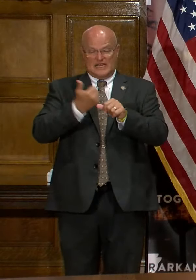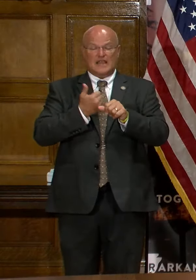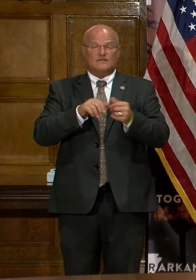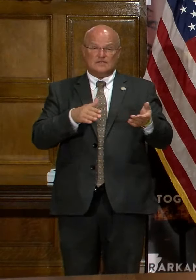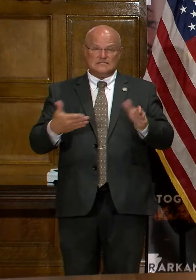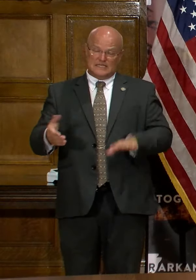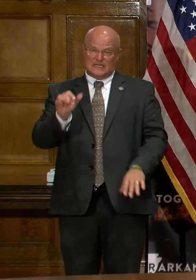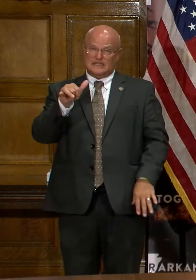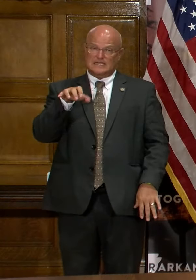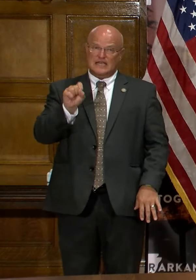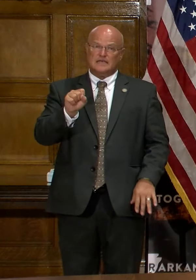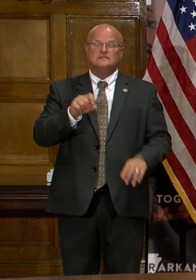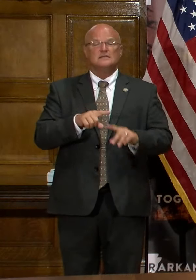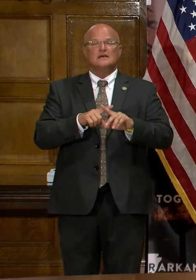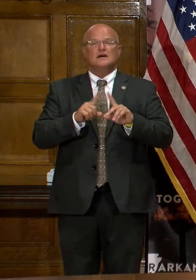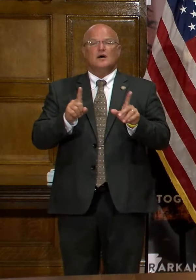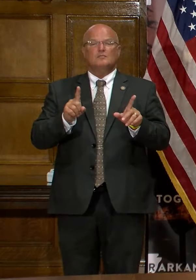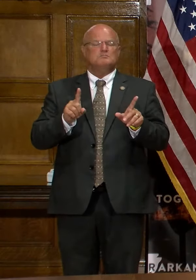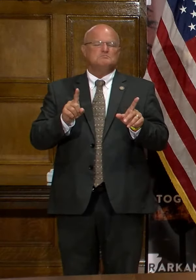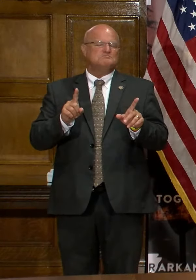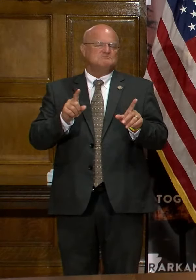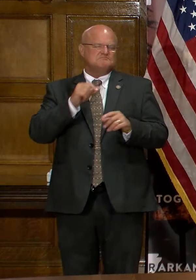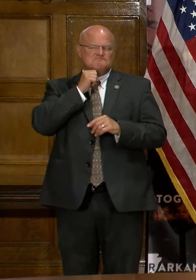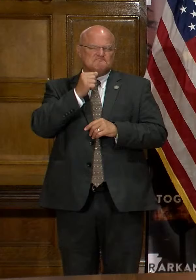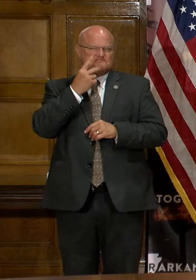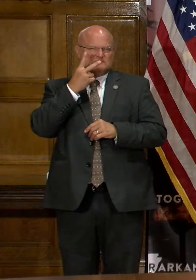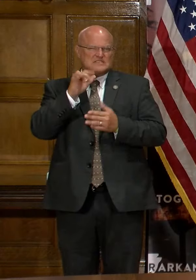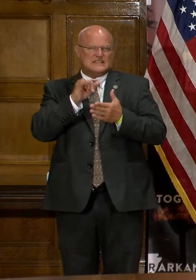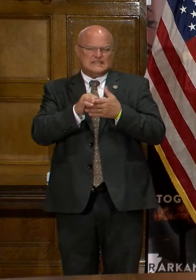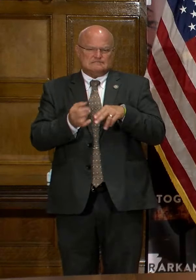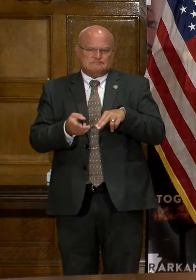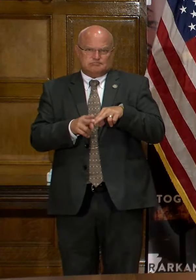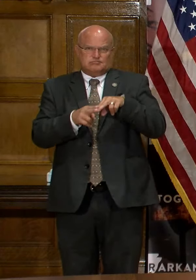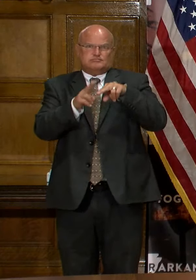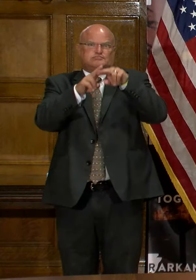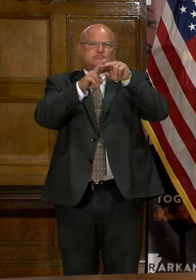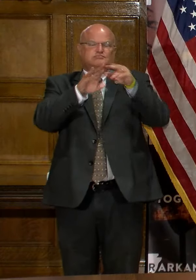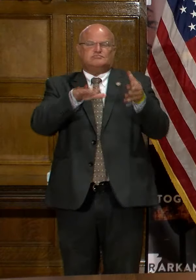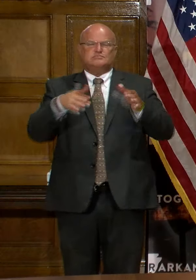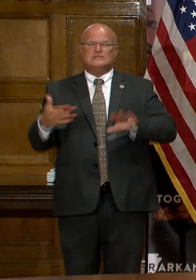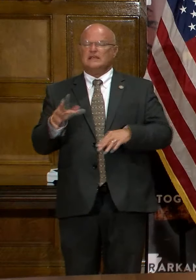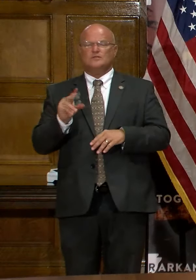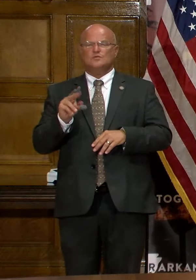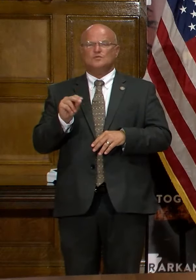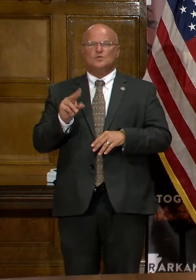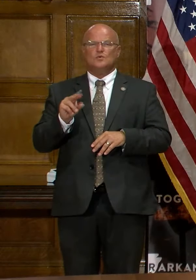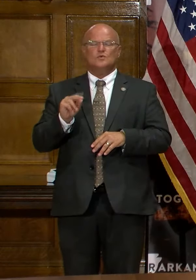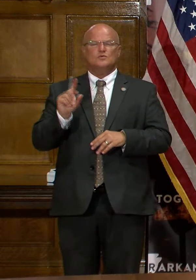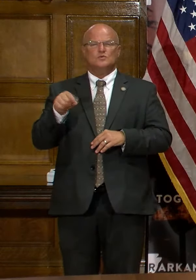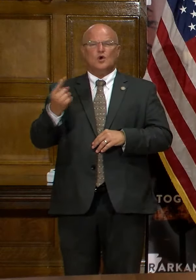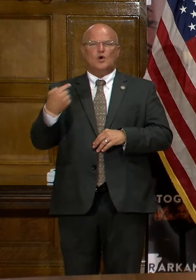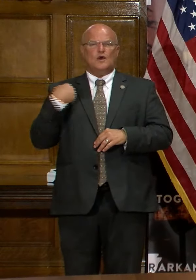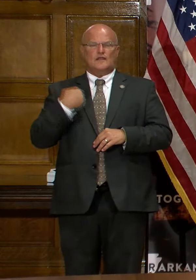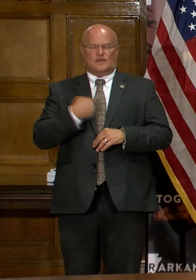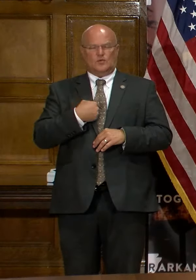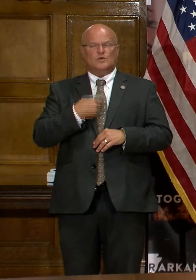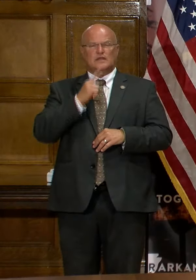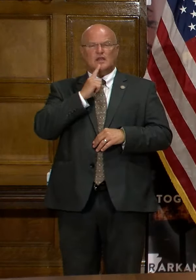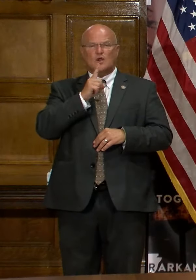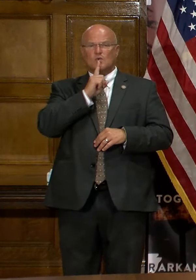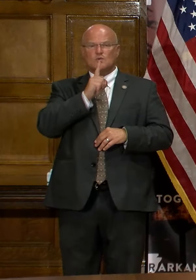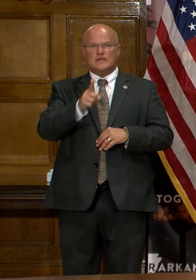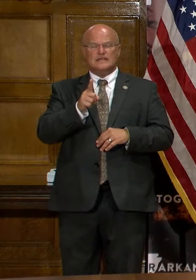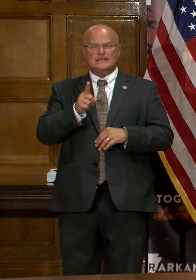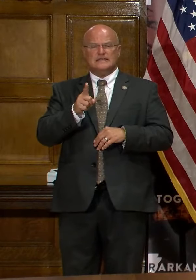death, but I don't see that that's accelerating. It's just simply that we are